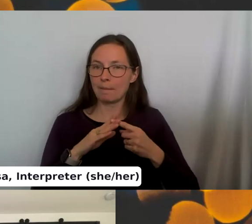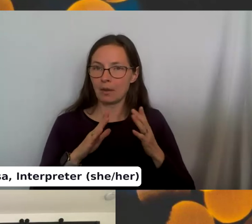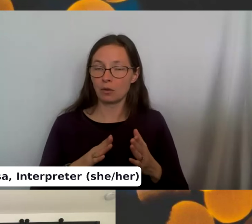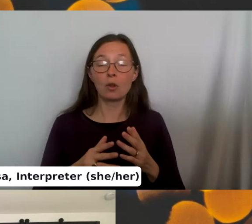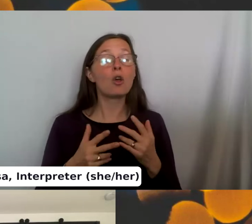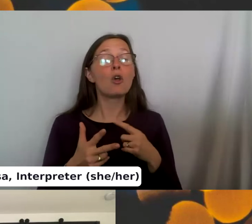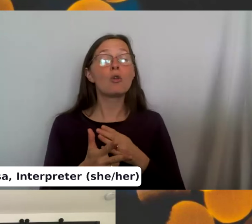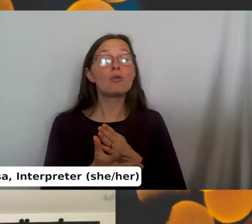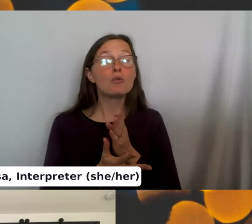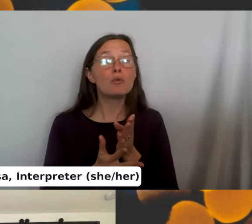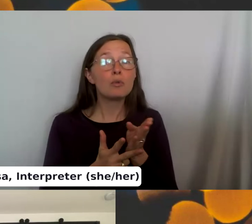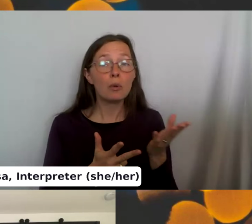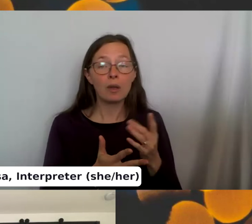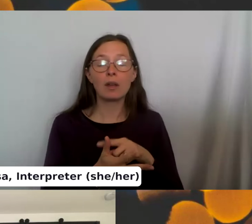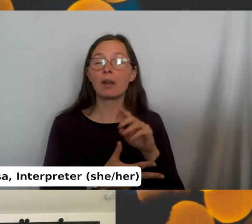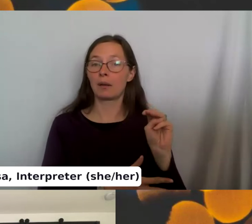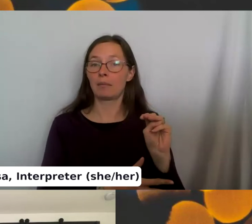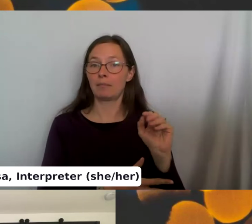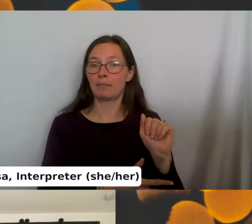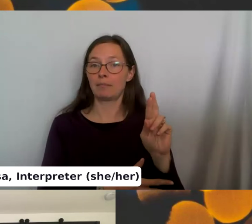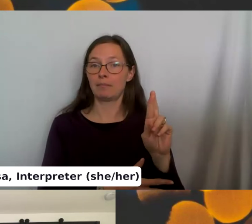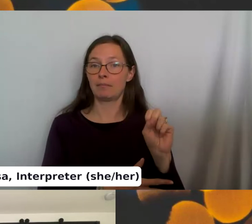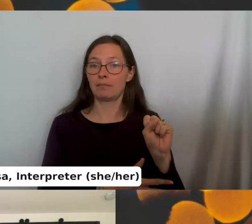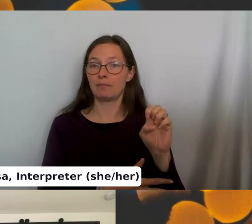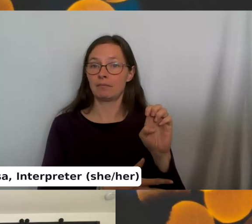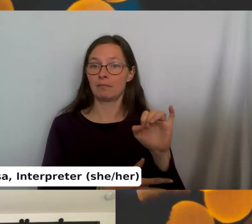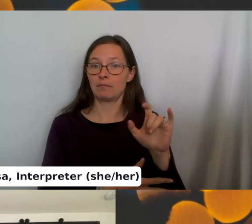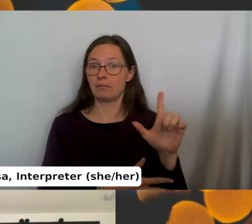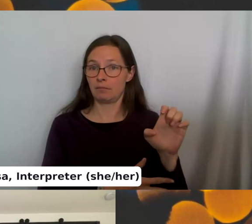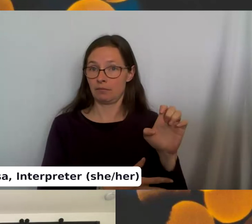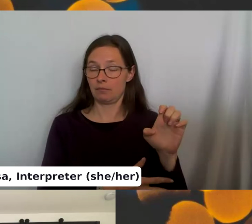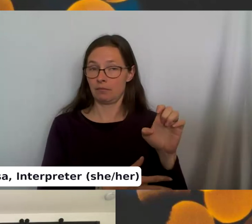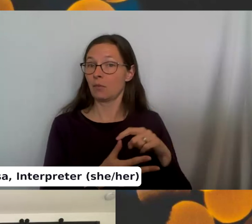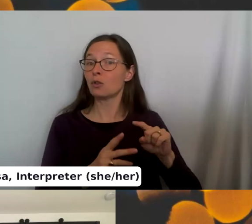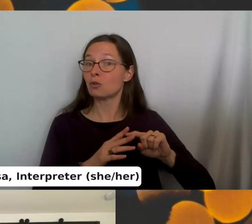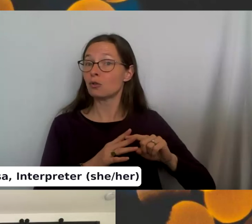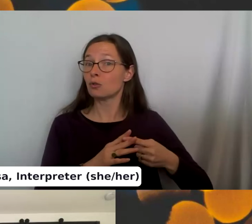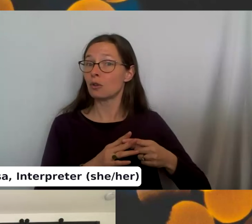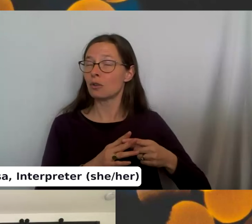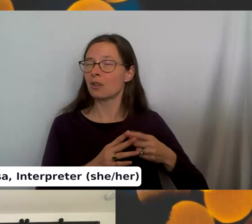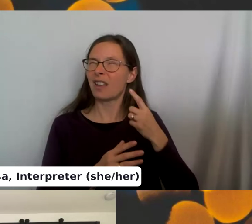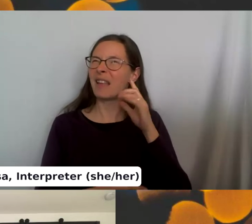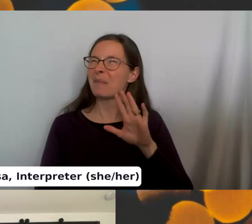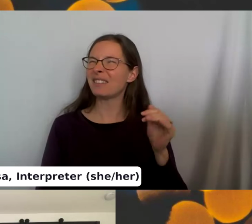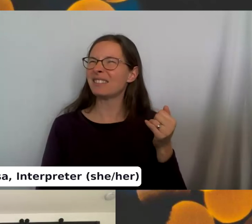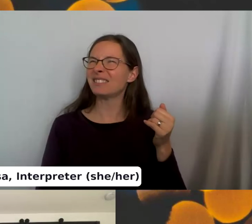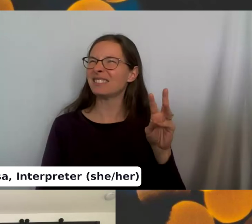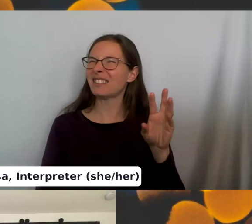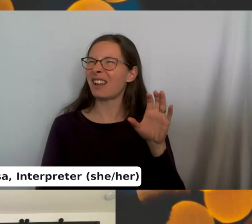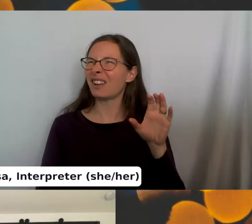3 major decks are Marseille, which originated in 1600s,